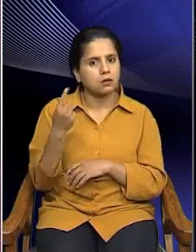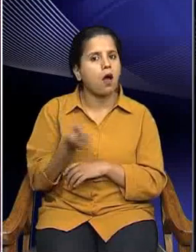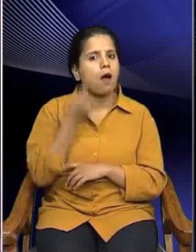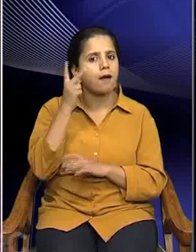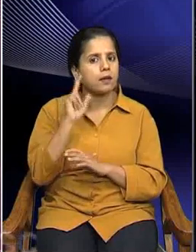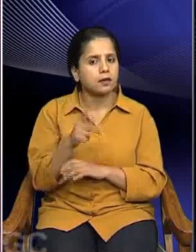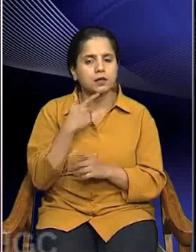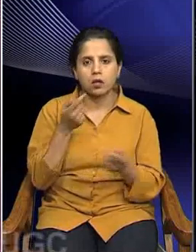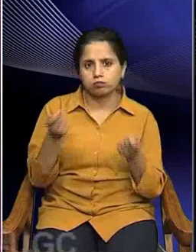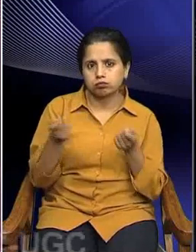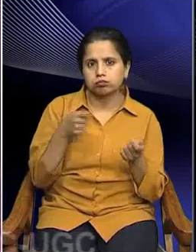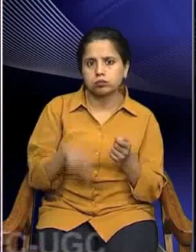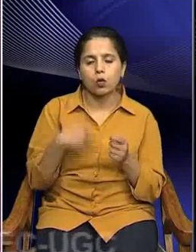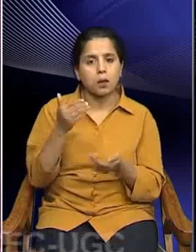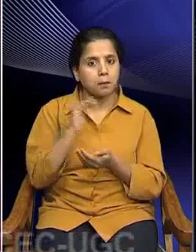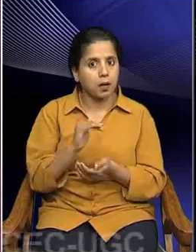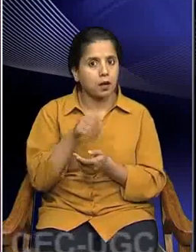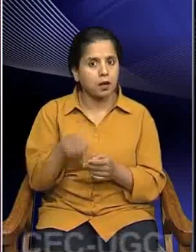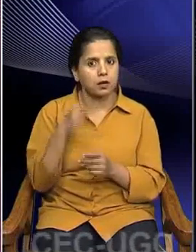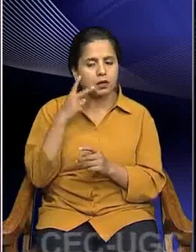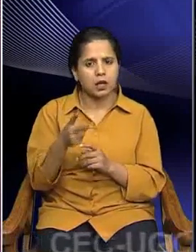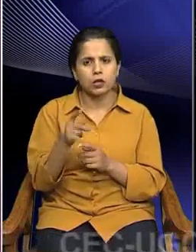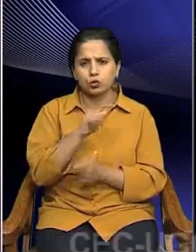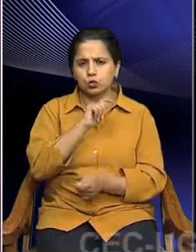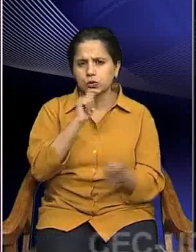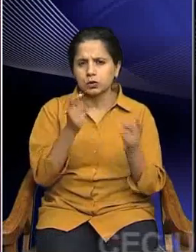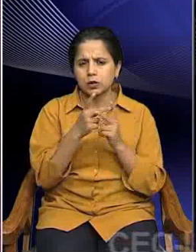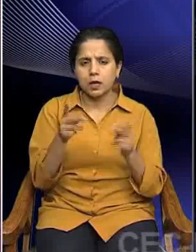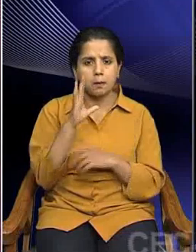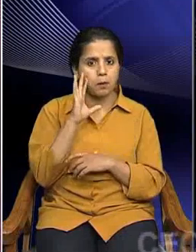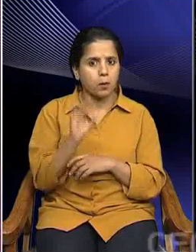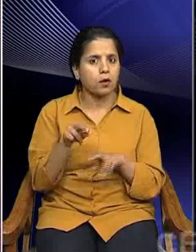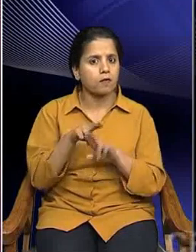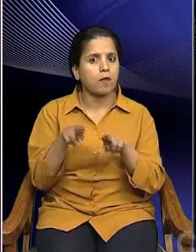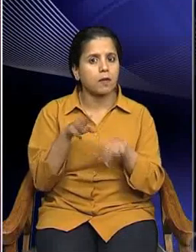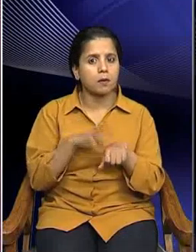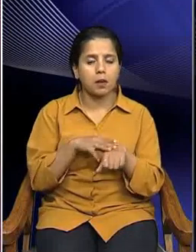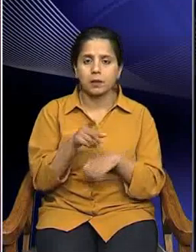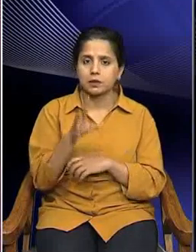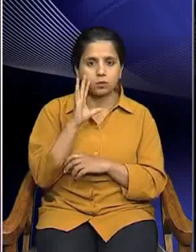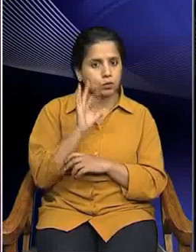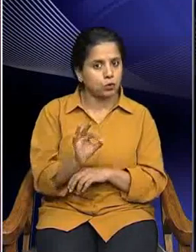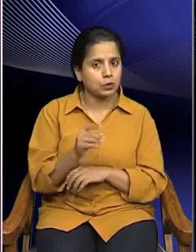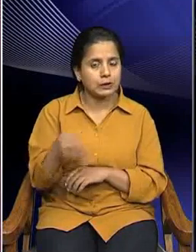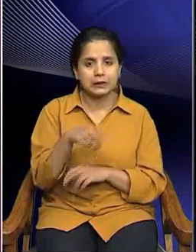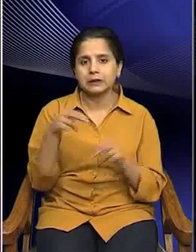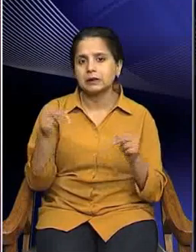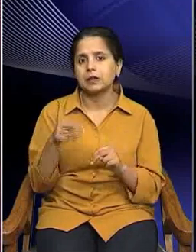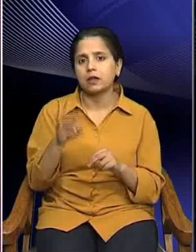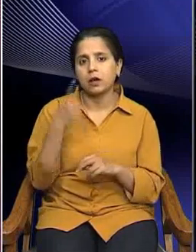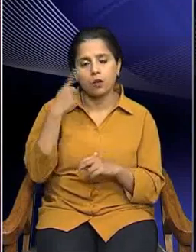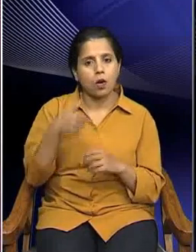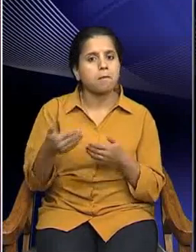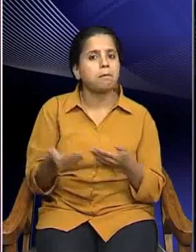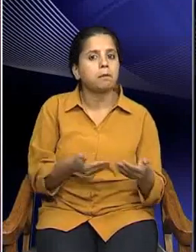that fertility transition, the role of other important family members is also critical. So there is a need for